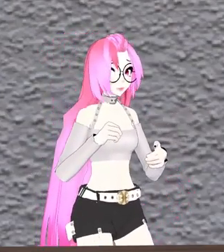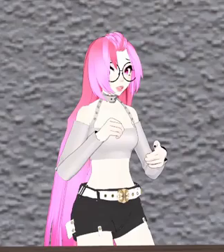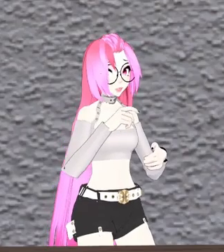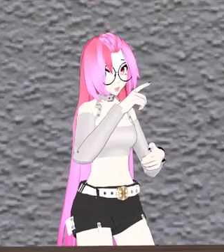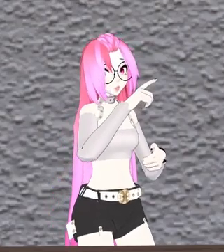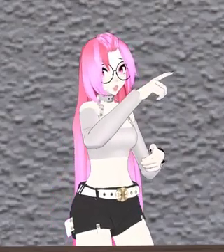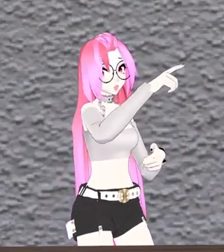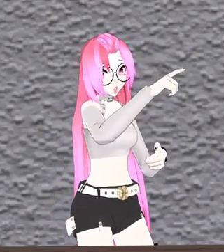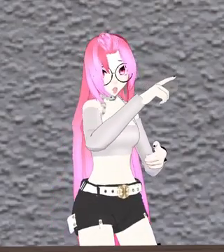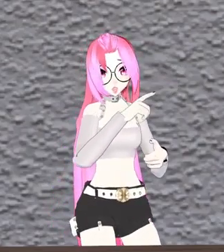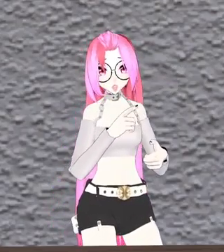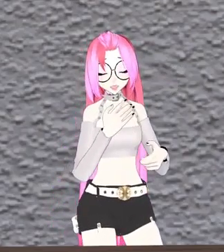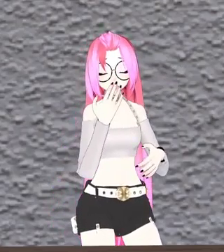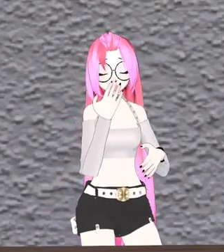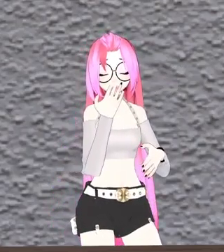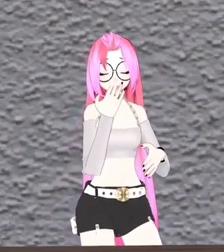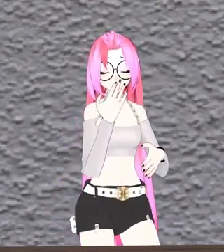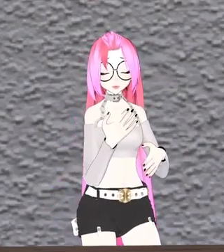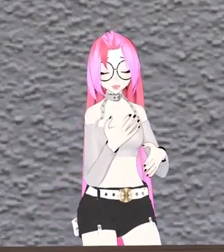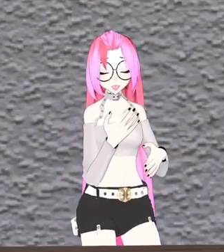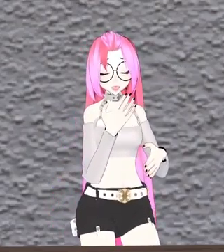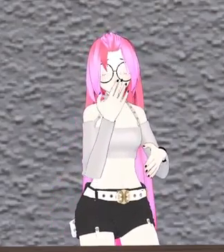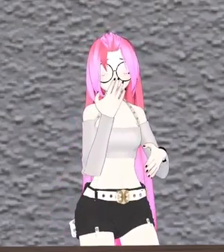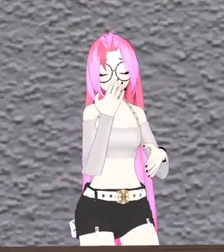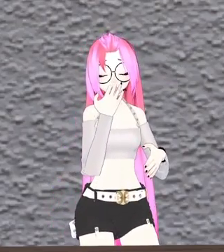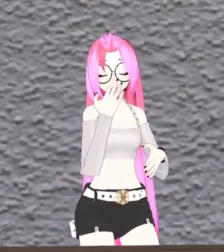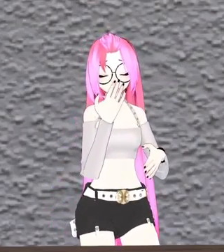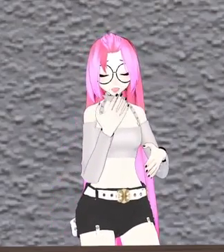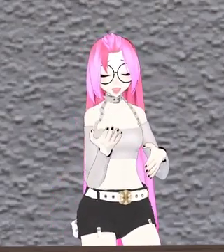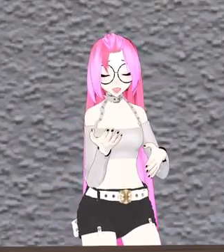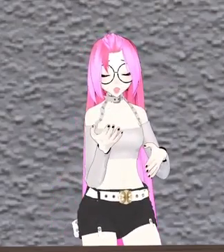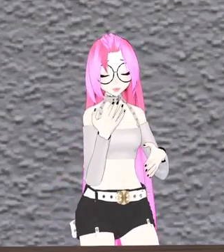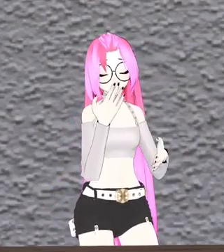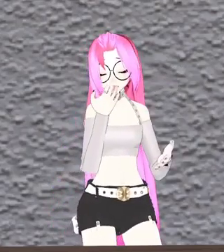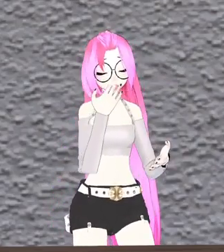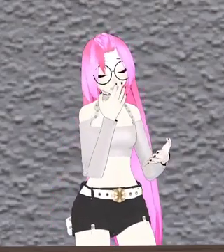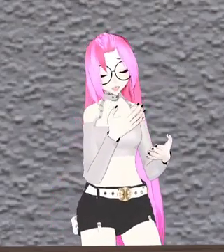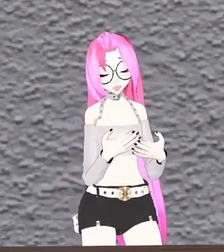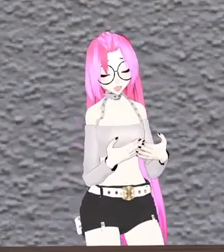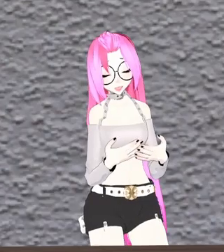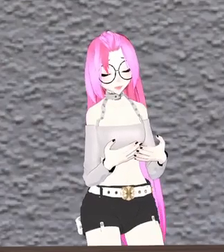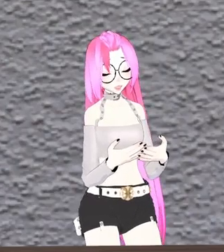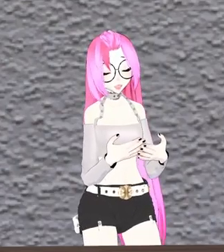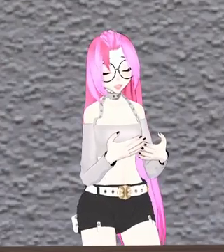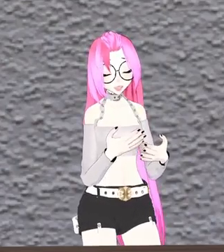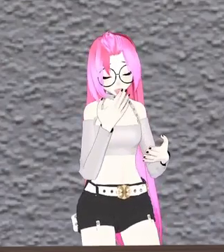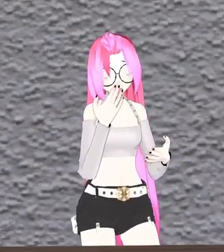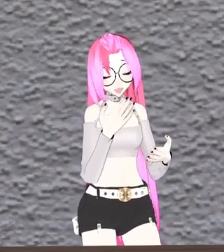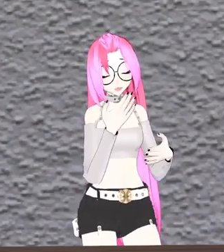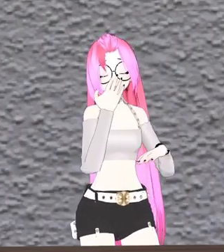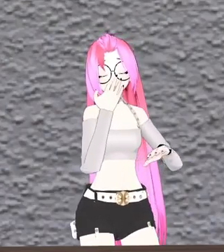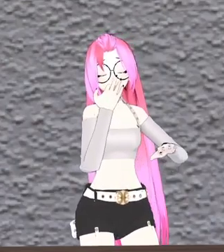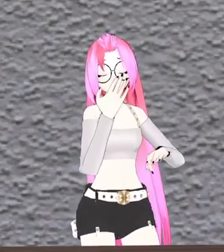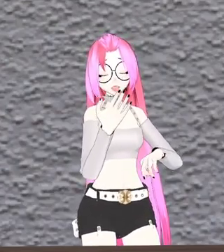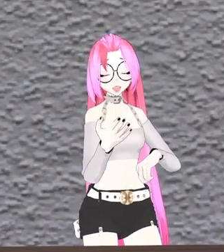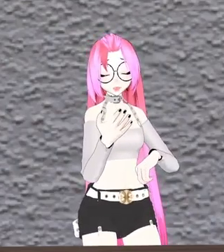Yep. So Steffi's saying good is really similar to thank you. Thank you is never going down. Thank you is always